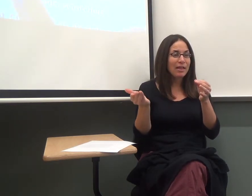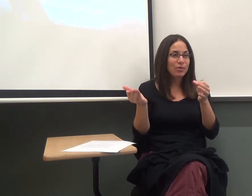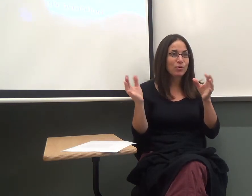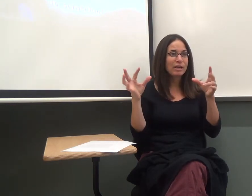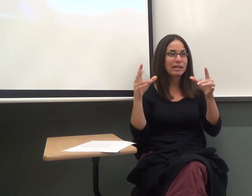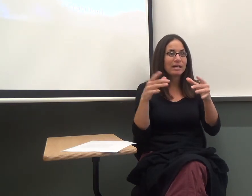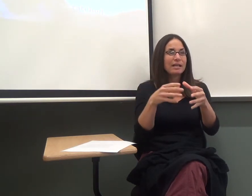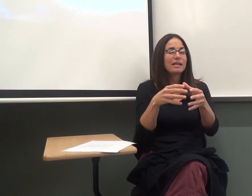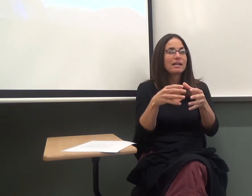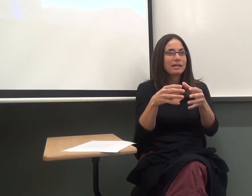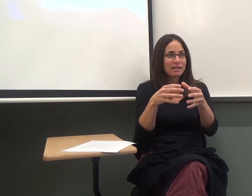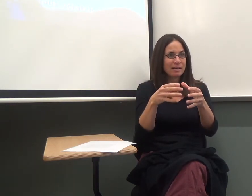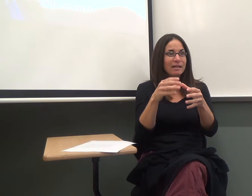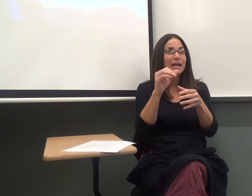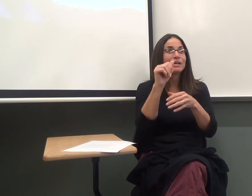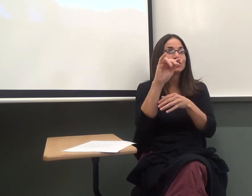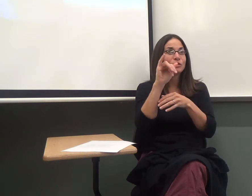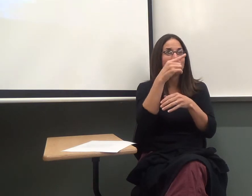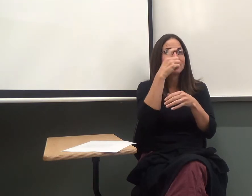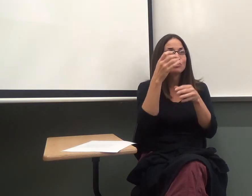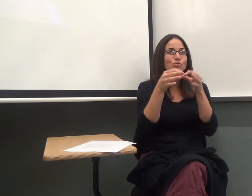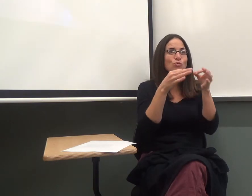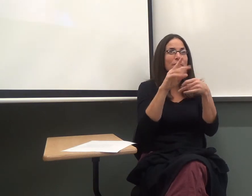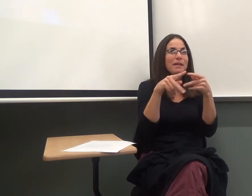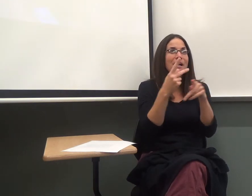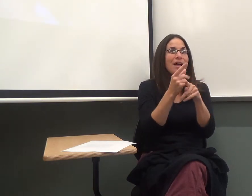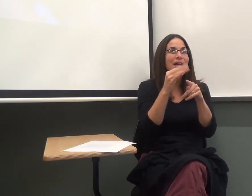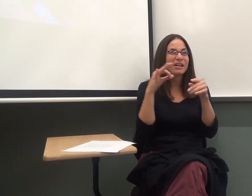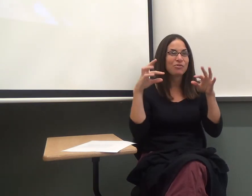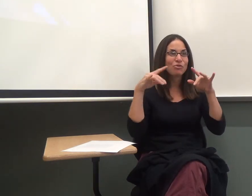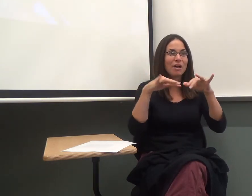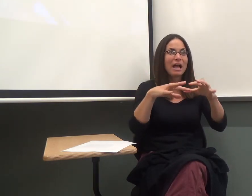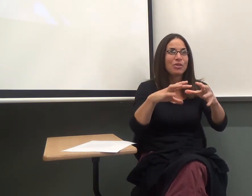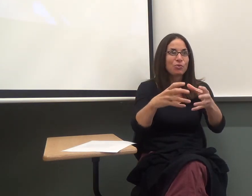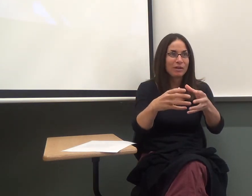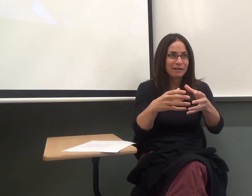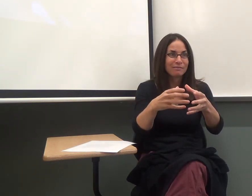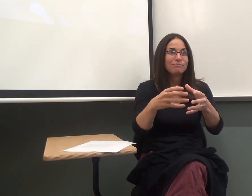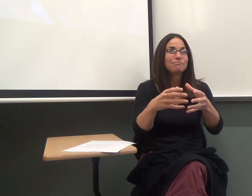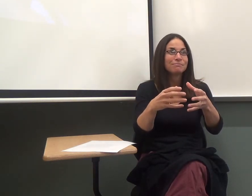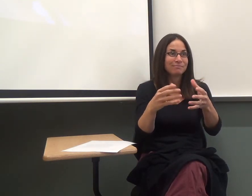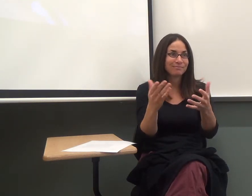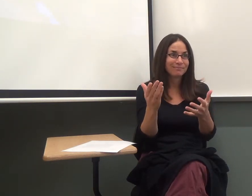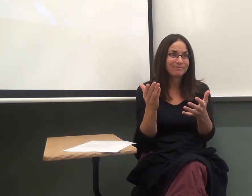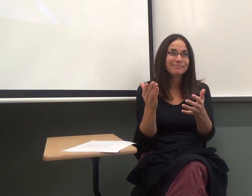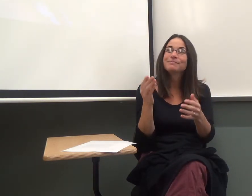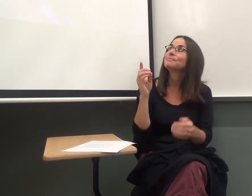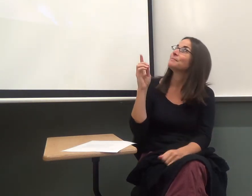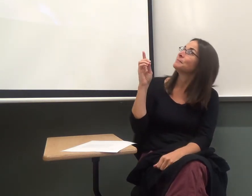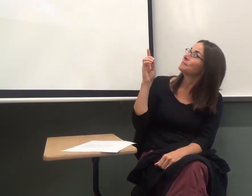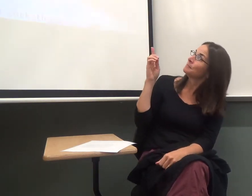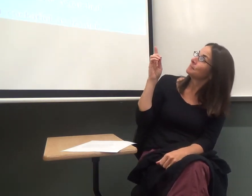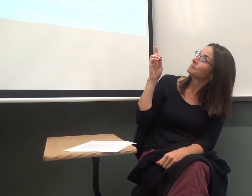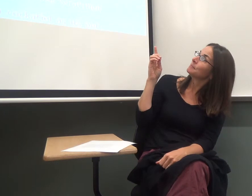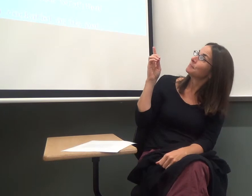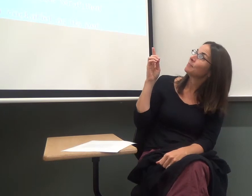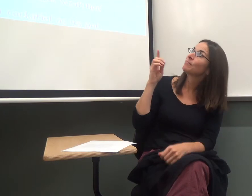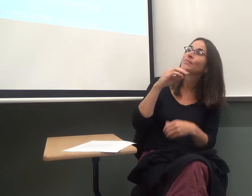of family it's also what? Is this also an adjective? Yeah, they're adjectives,